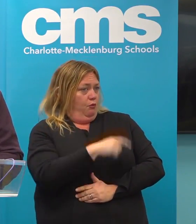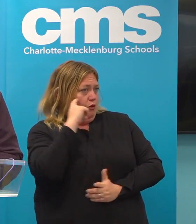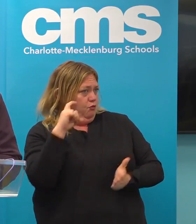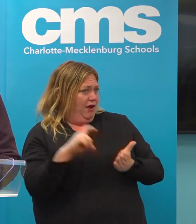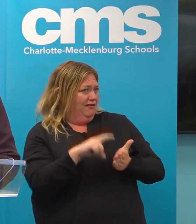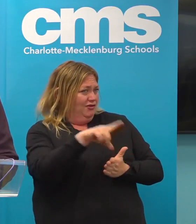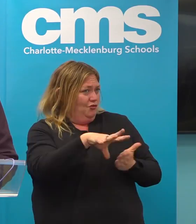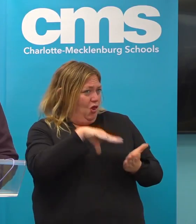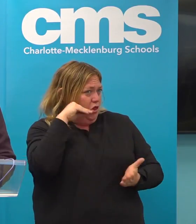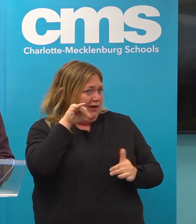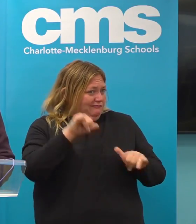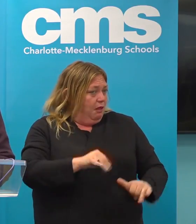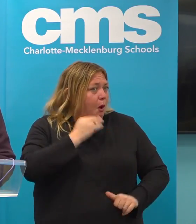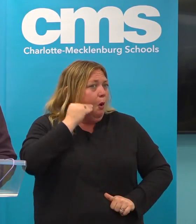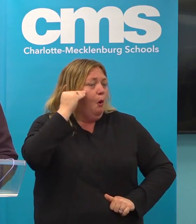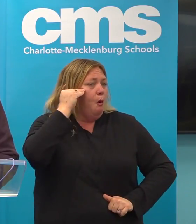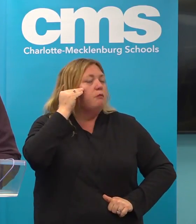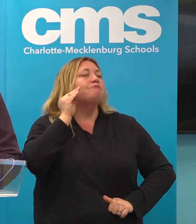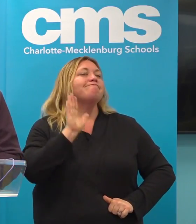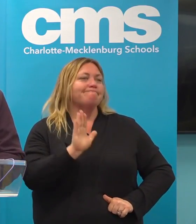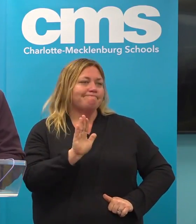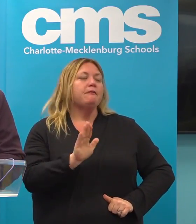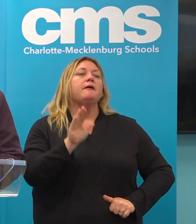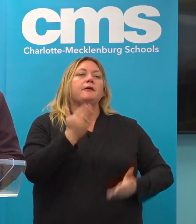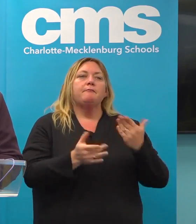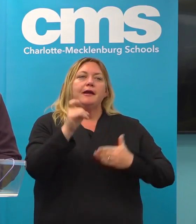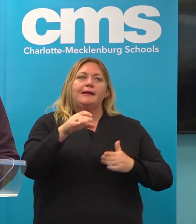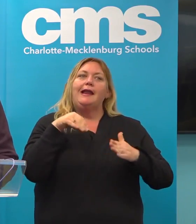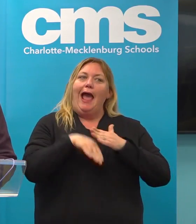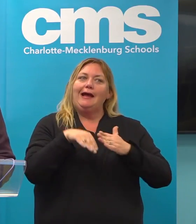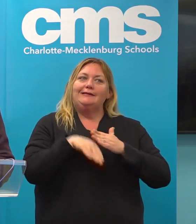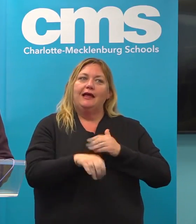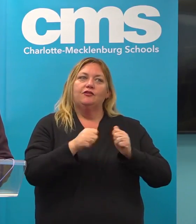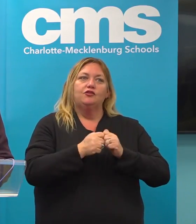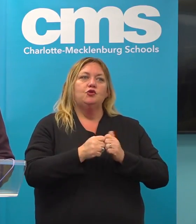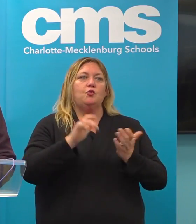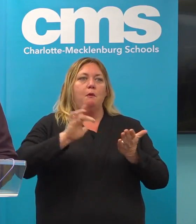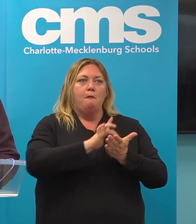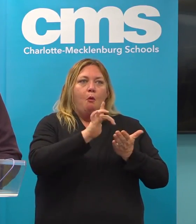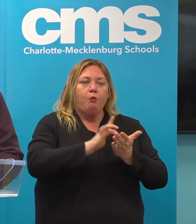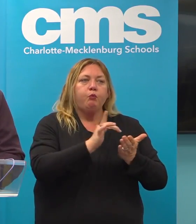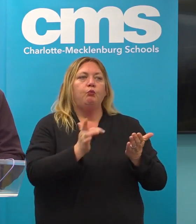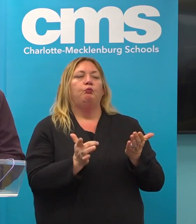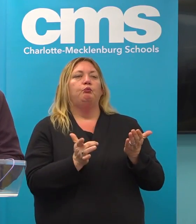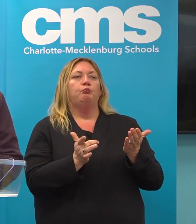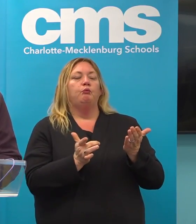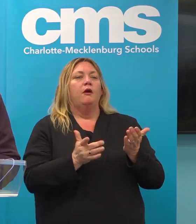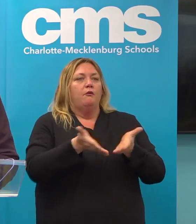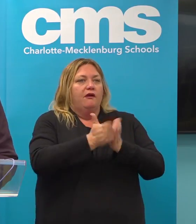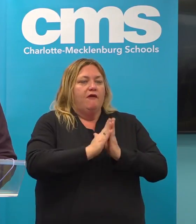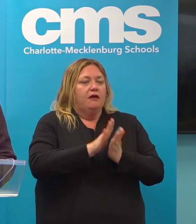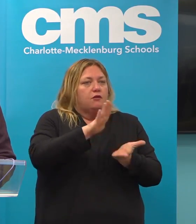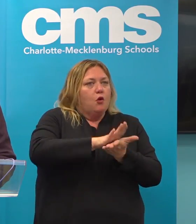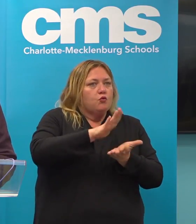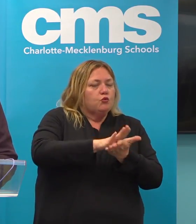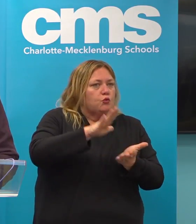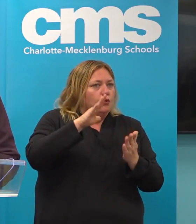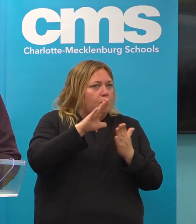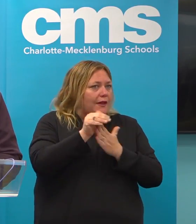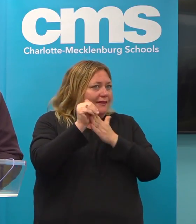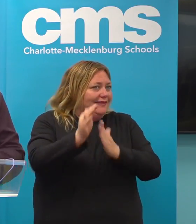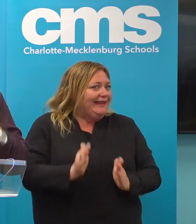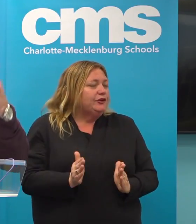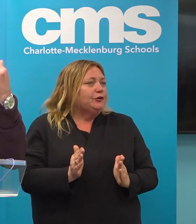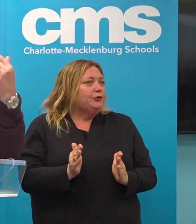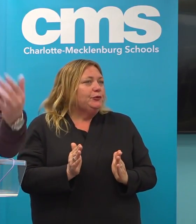learning from home that you may need access to a mobile device. We have asked all of our school leaders and or our